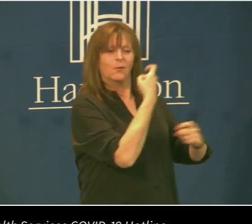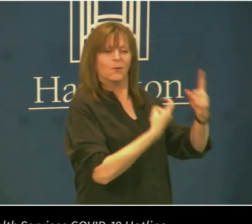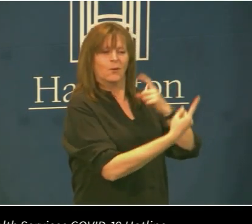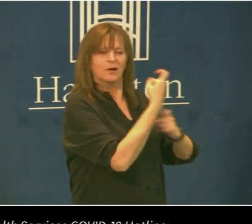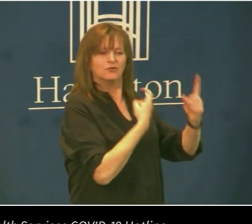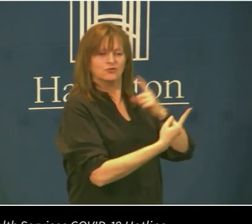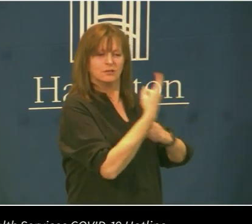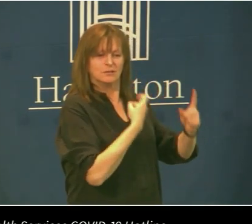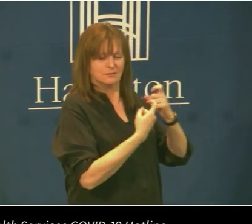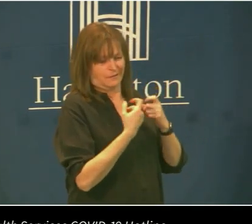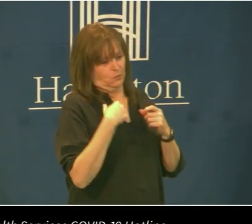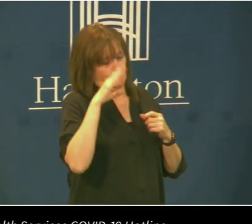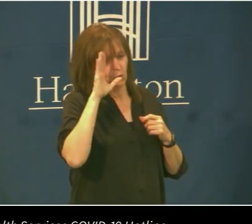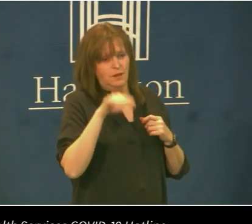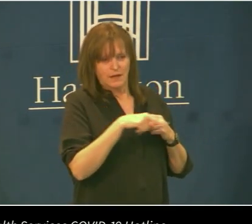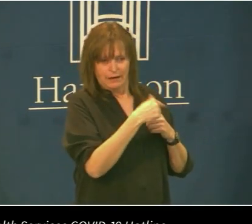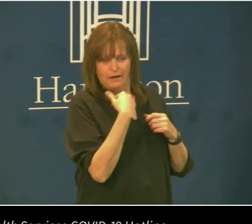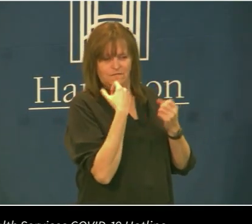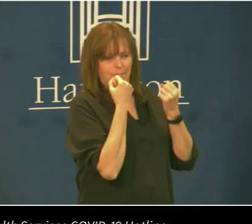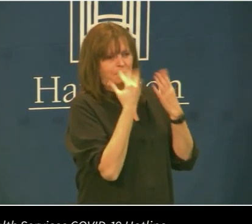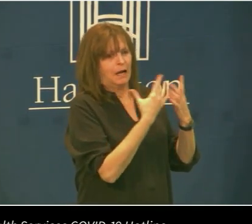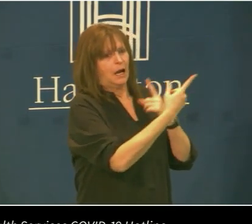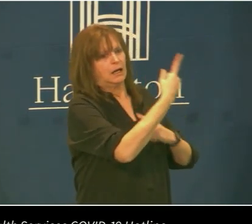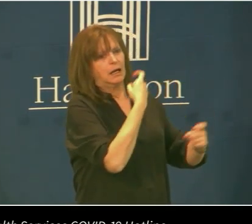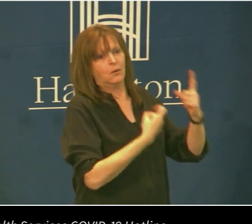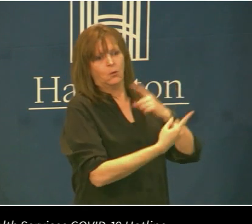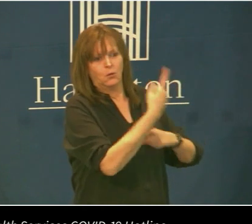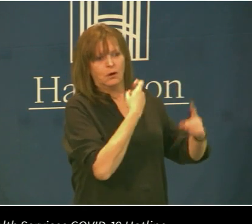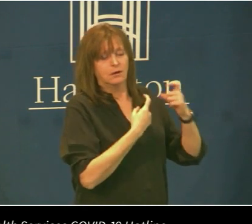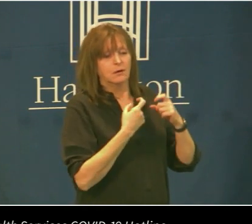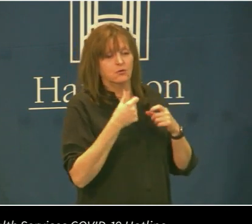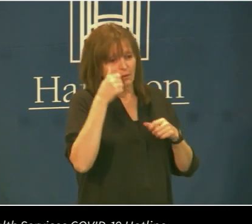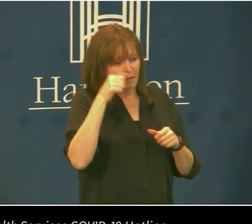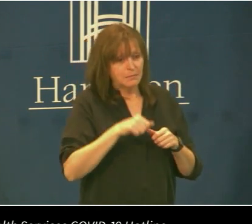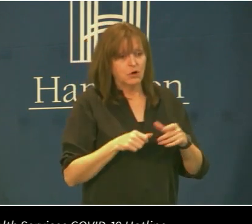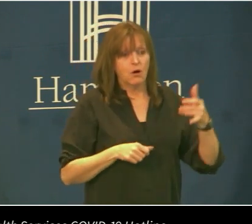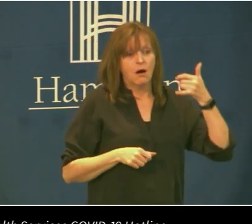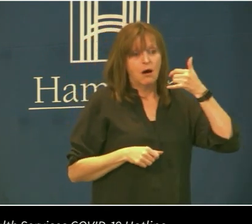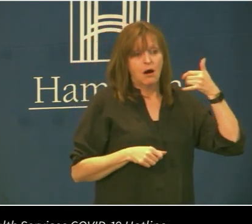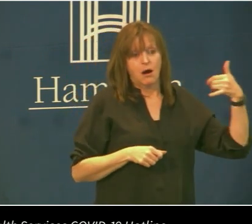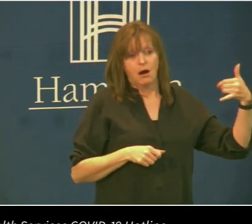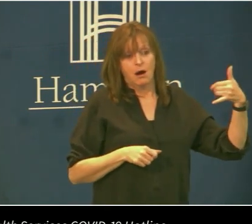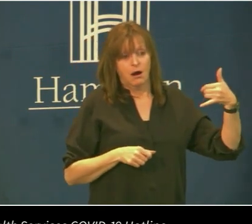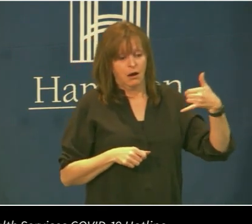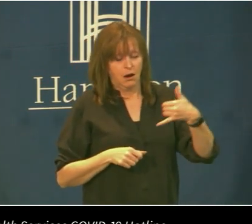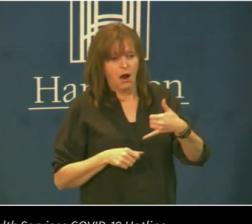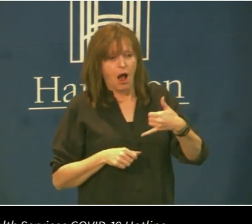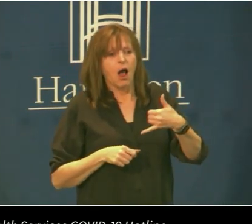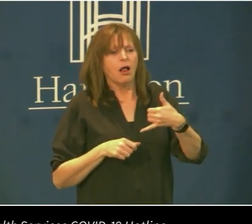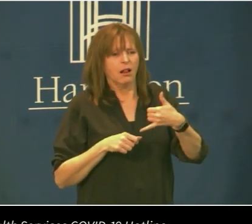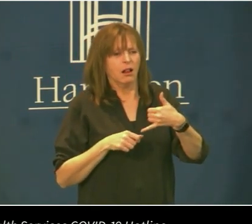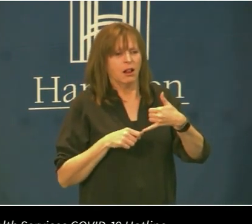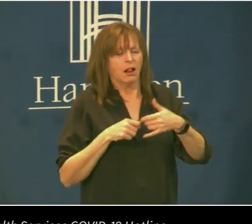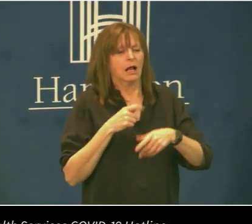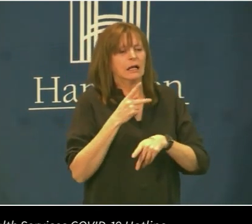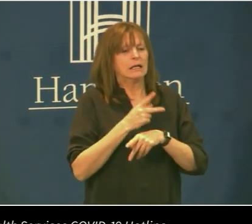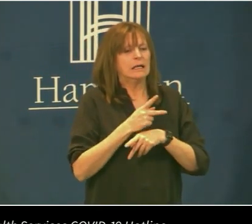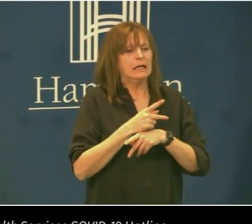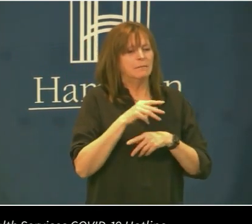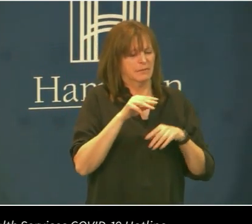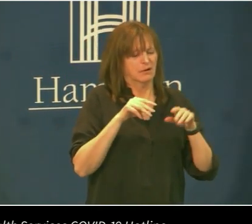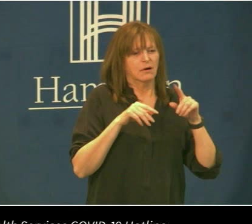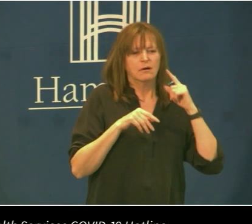please keep yourself on mute unless it's your turn for question. I also have a couple emailed questions. We're going to stick to one question and